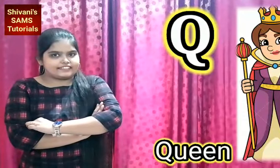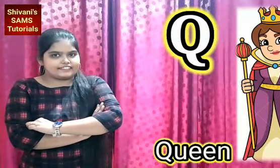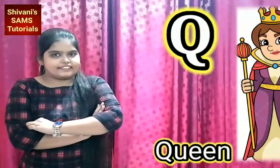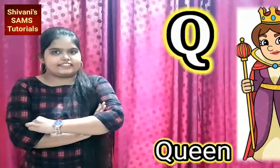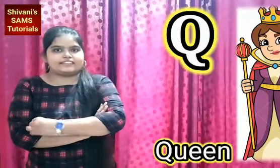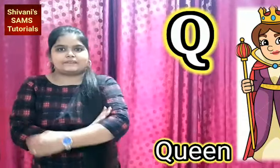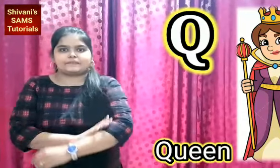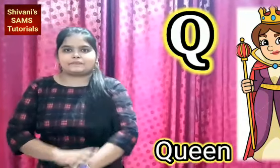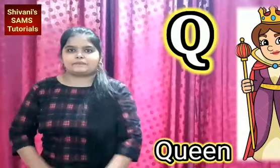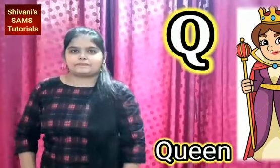queen.